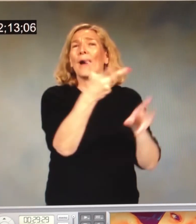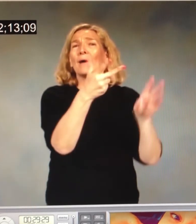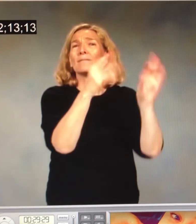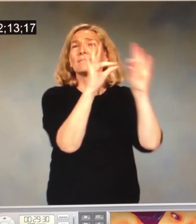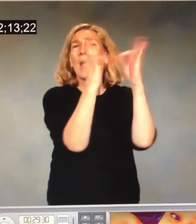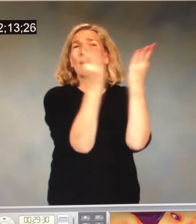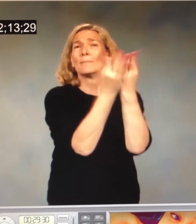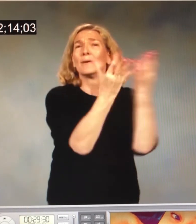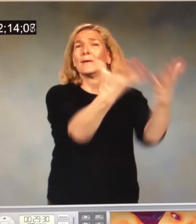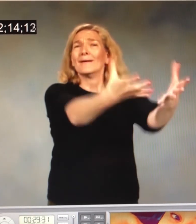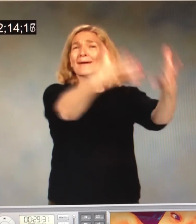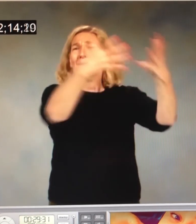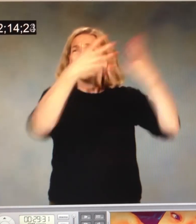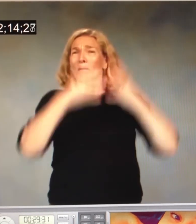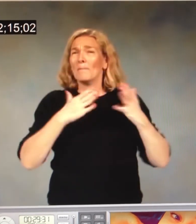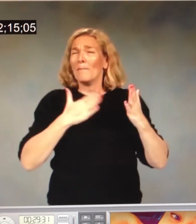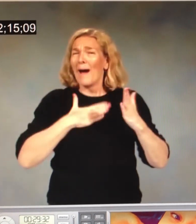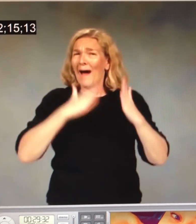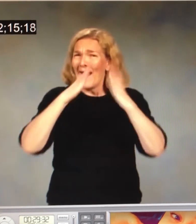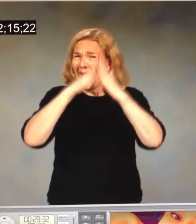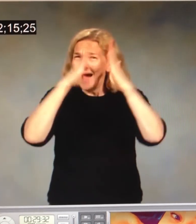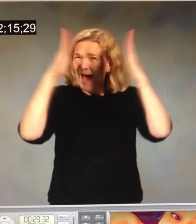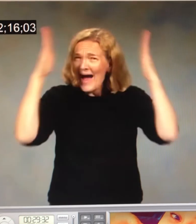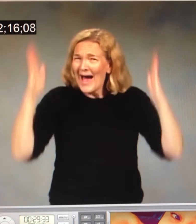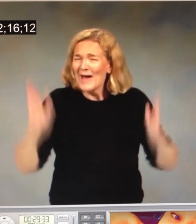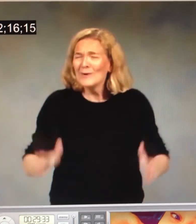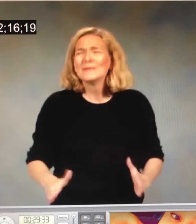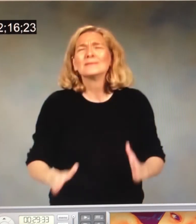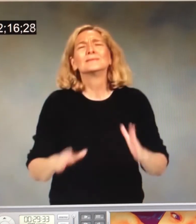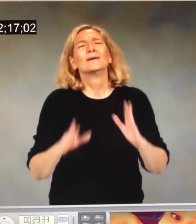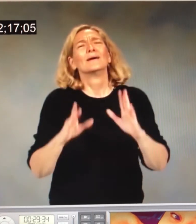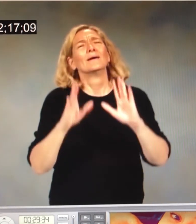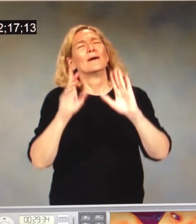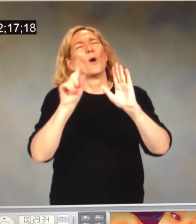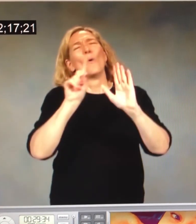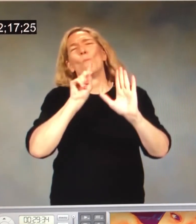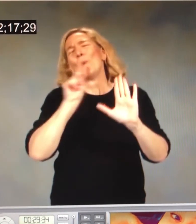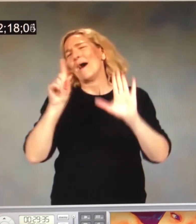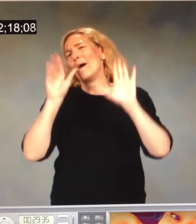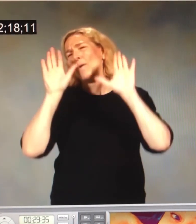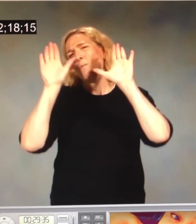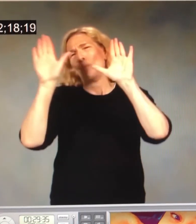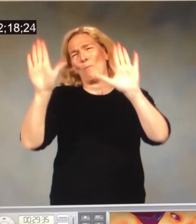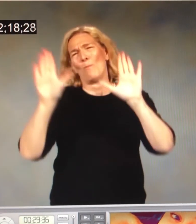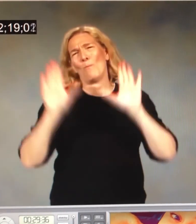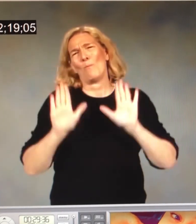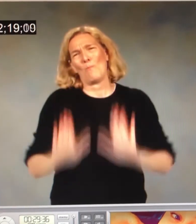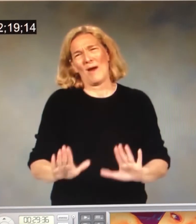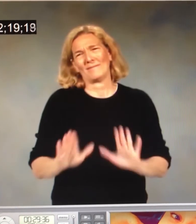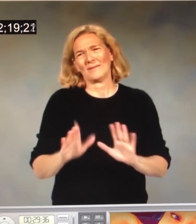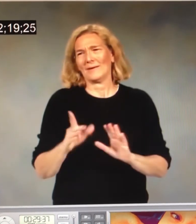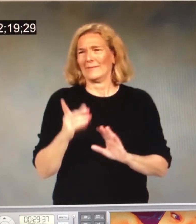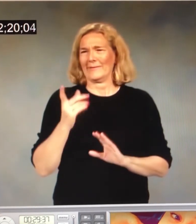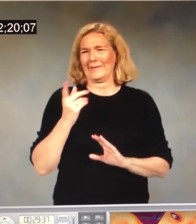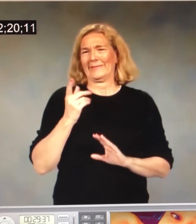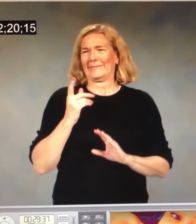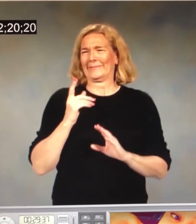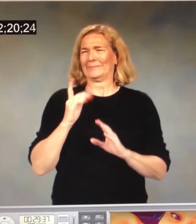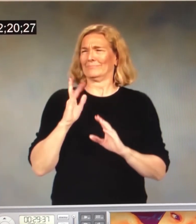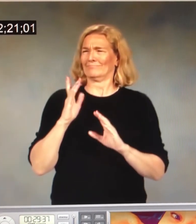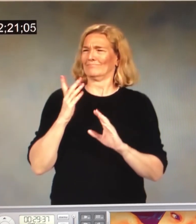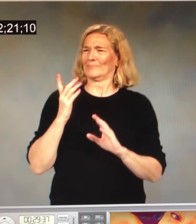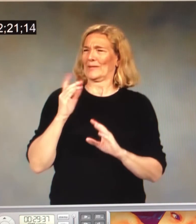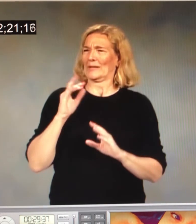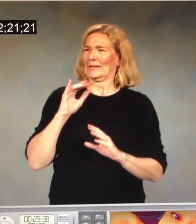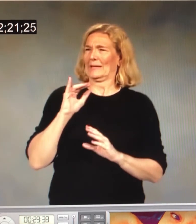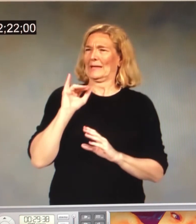So they do Super Bowl parties, families get together at my house. It's really wonderful.